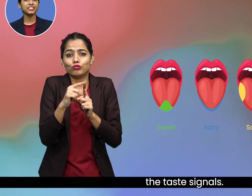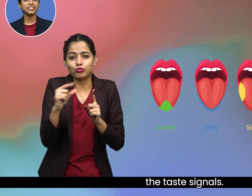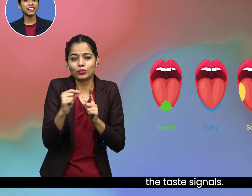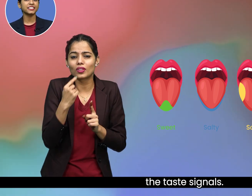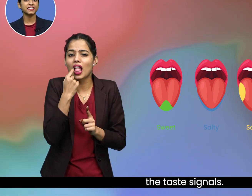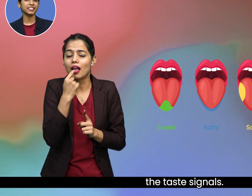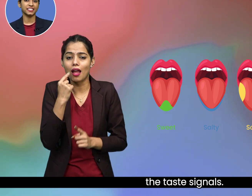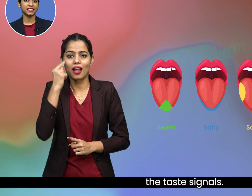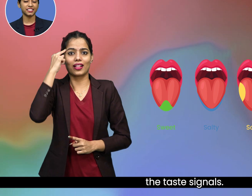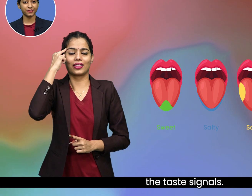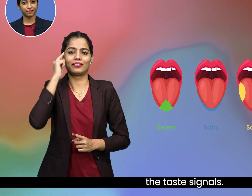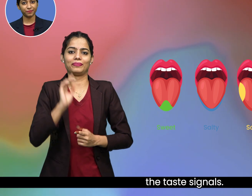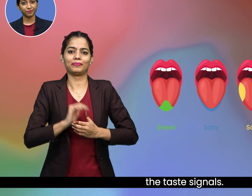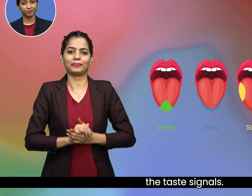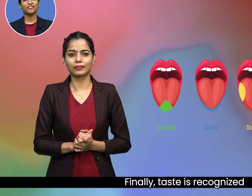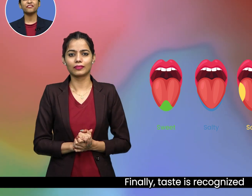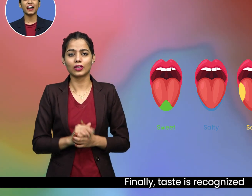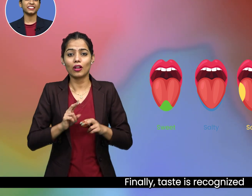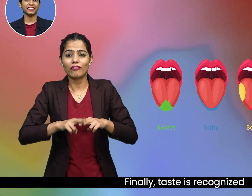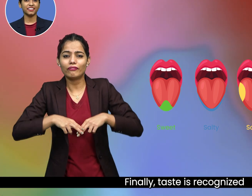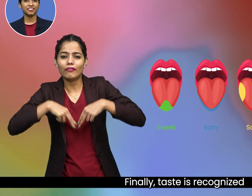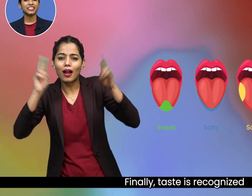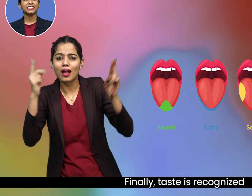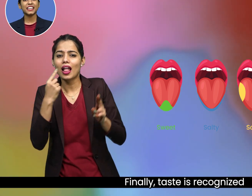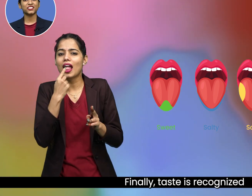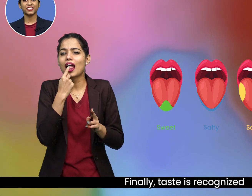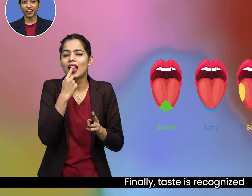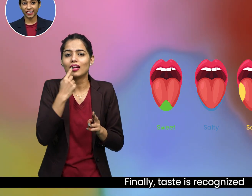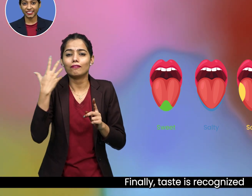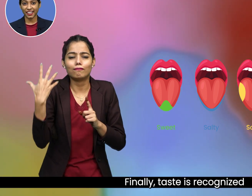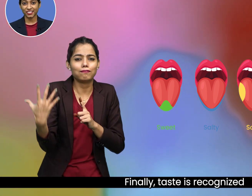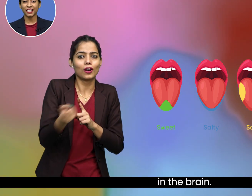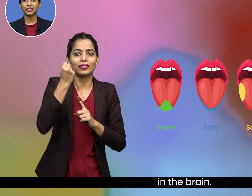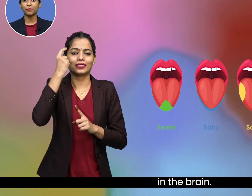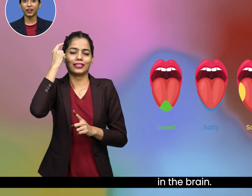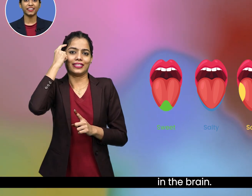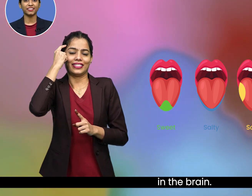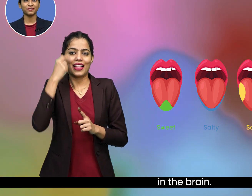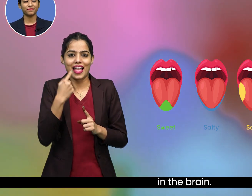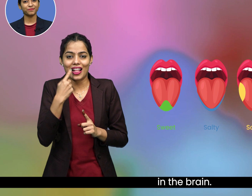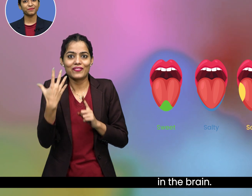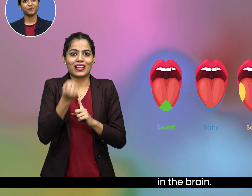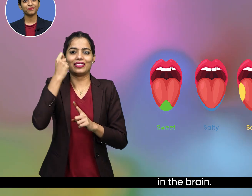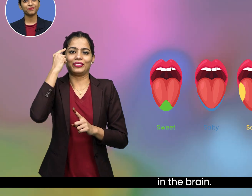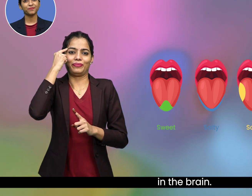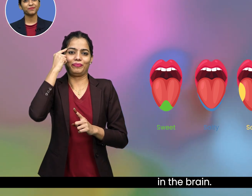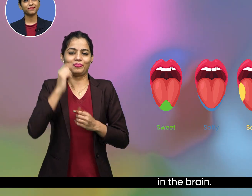trigger the taste signals. Finally, taste is recognized in the brain.